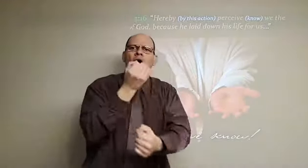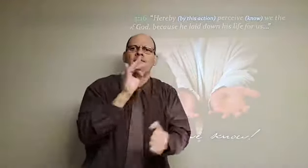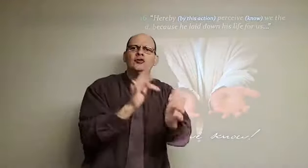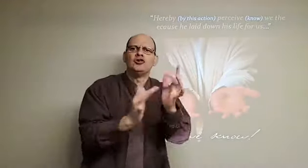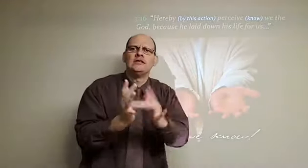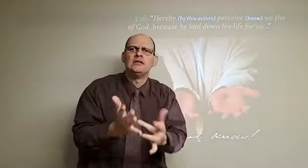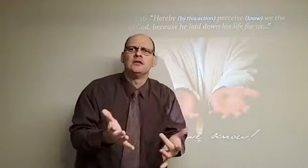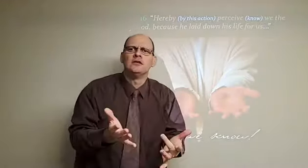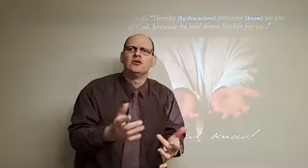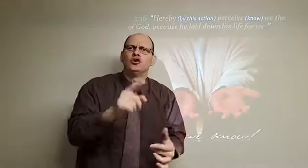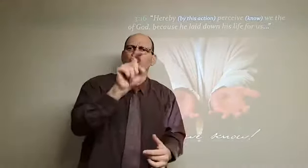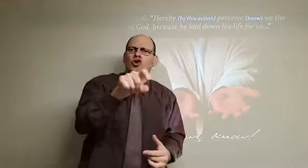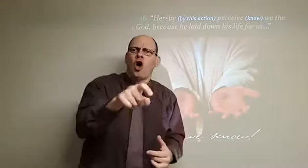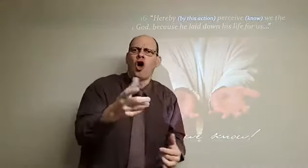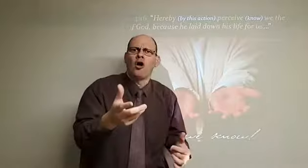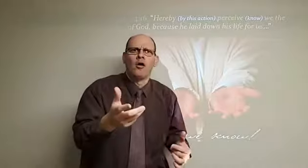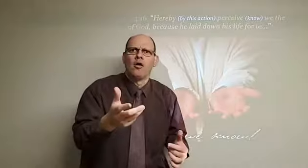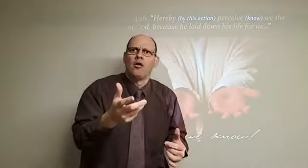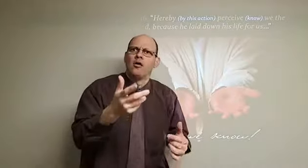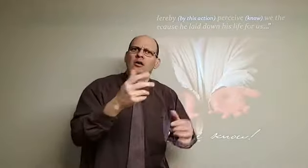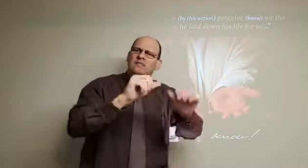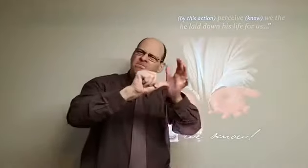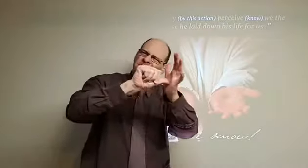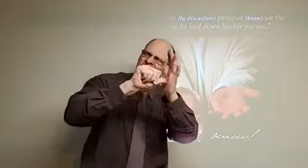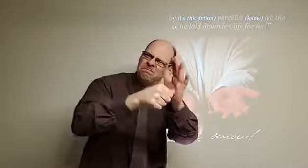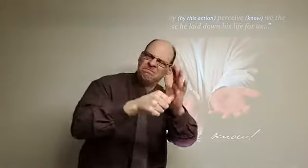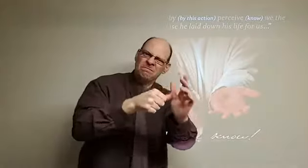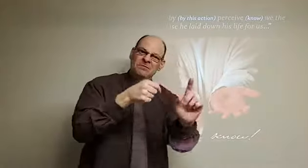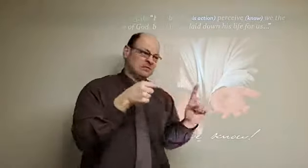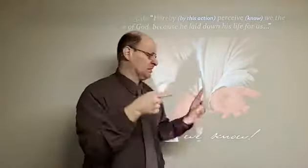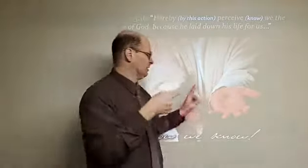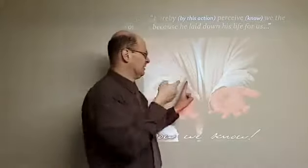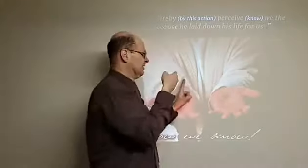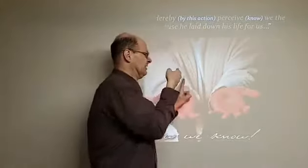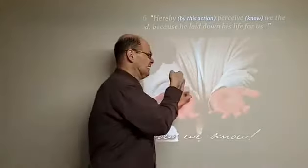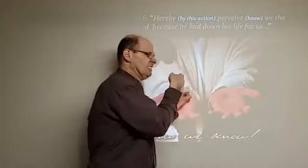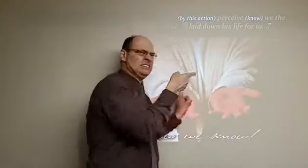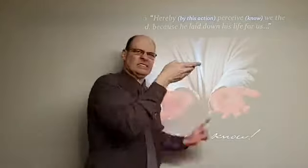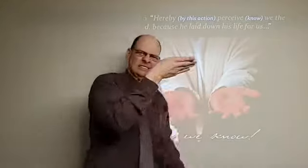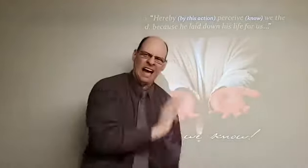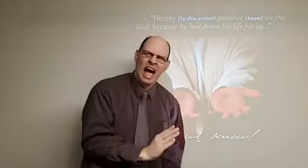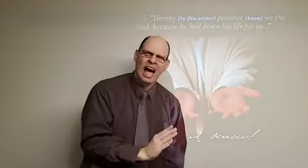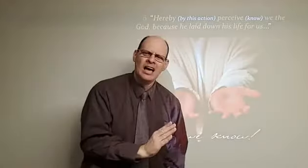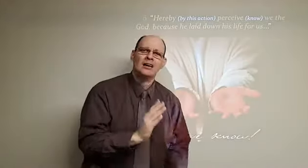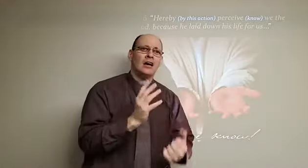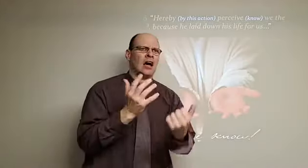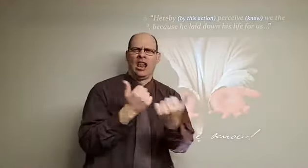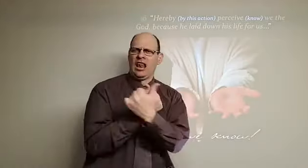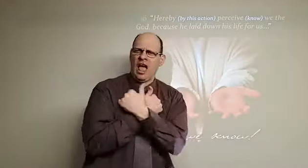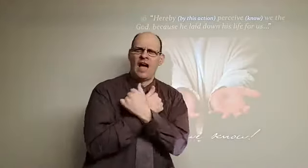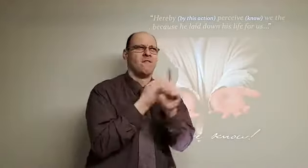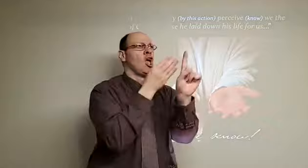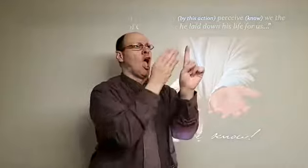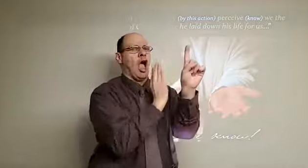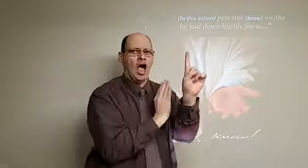it says it should say the love of Jesus but the emphasis here is the love of God so we